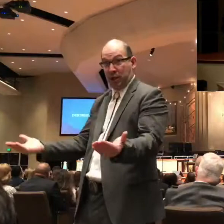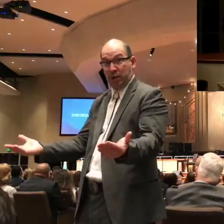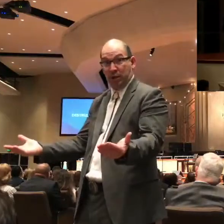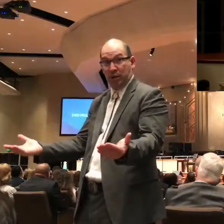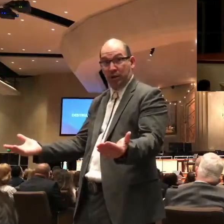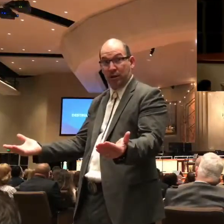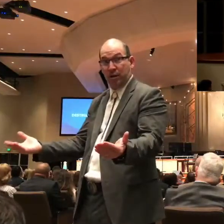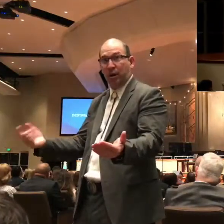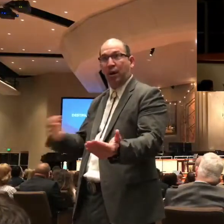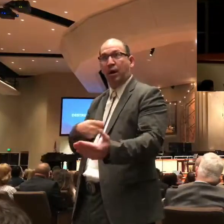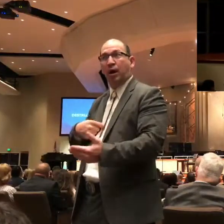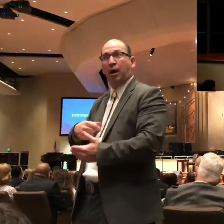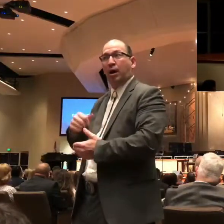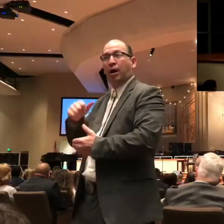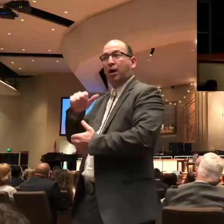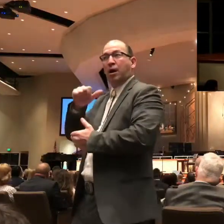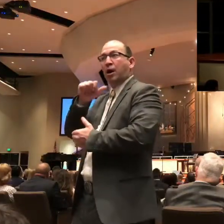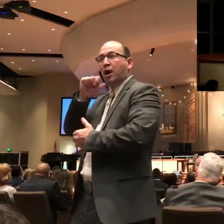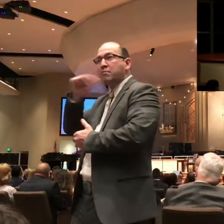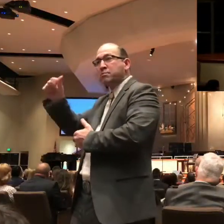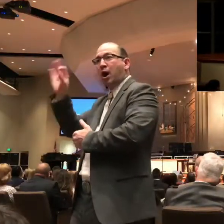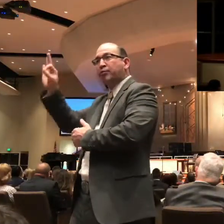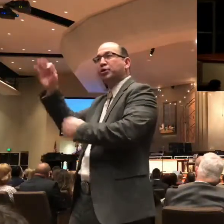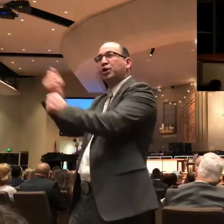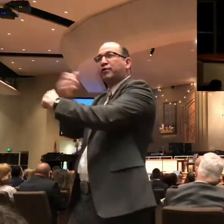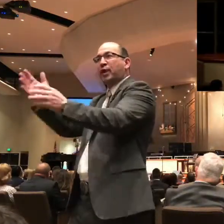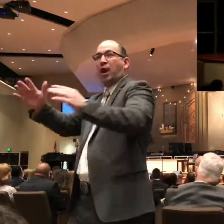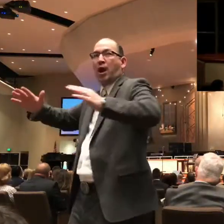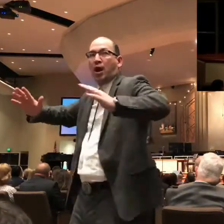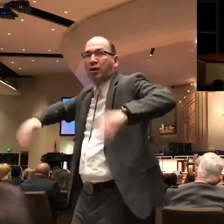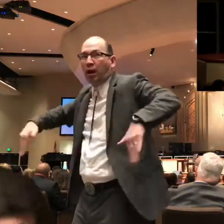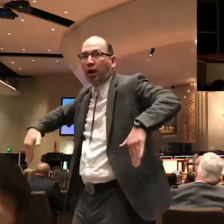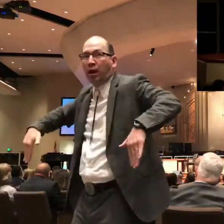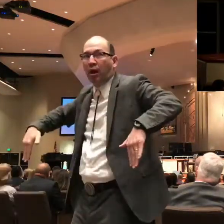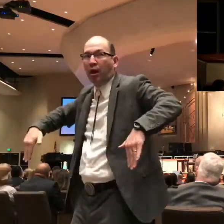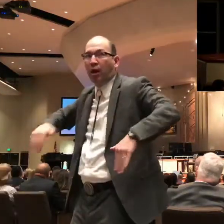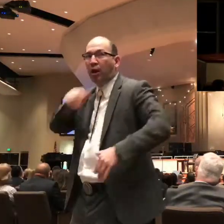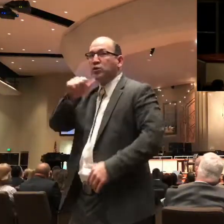haven't covered all the old truth, much less starting to make up some new truth.